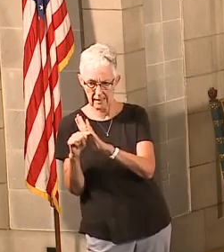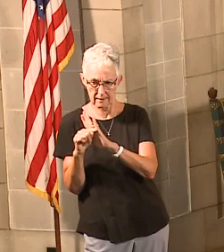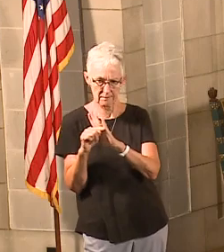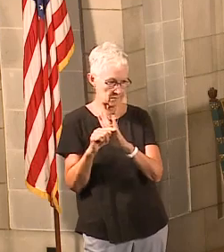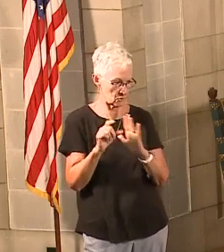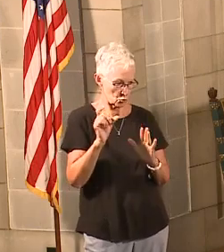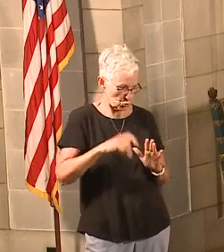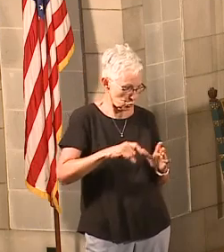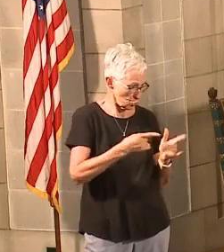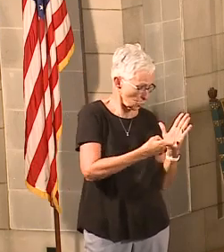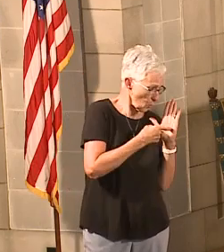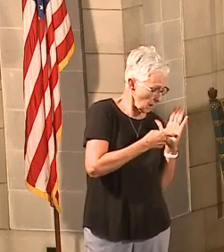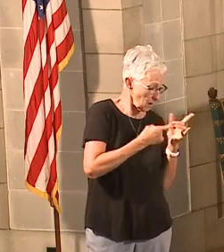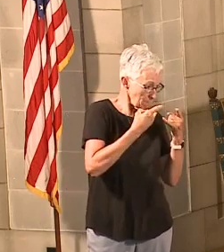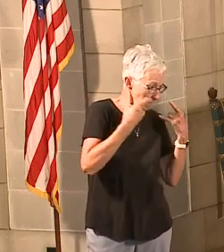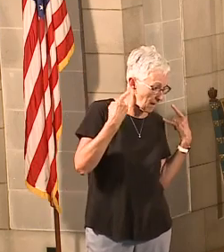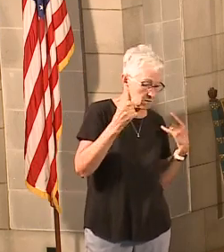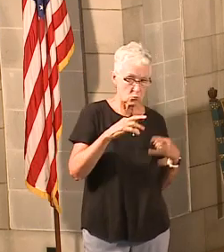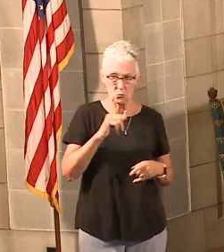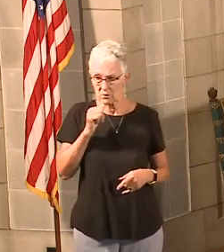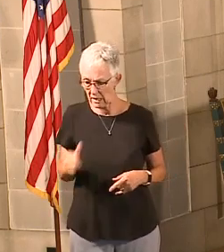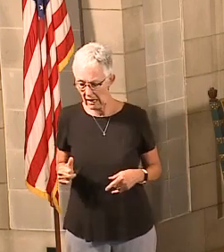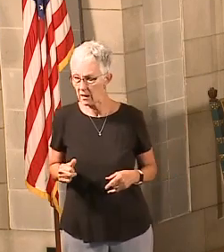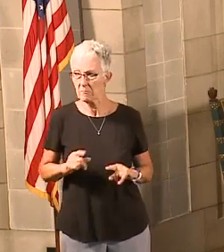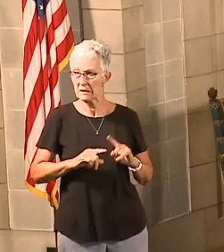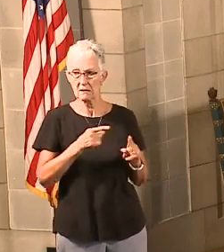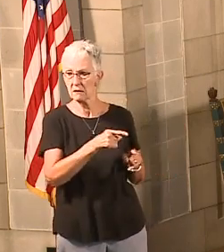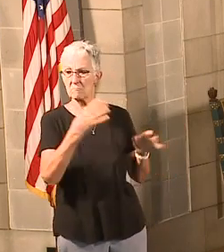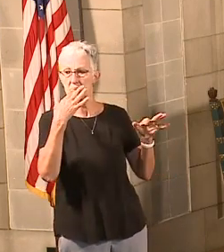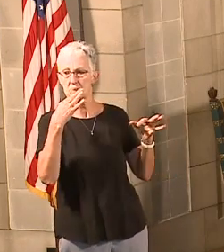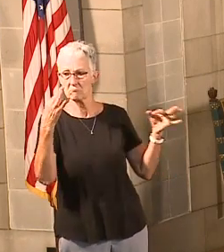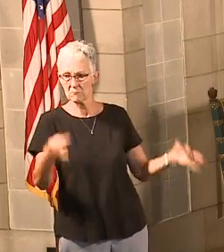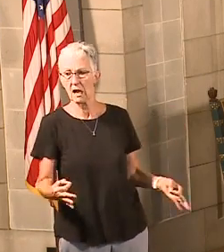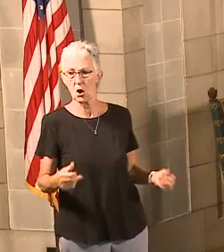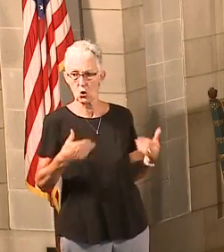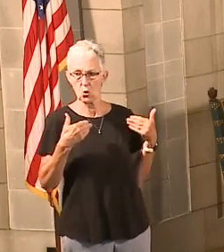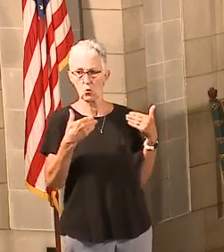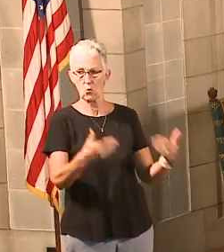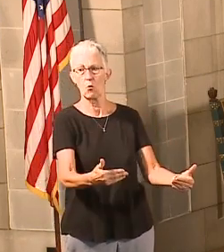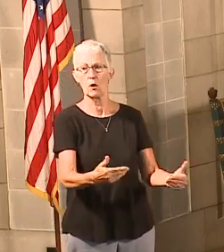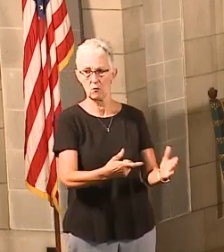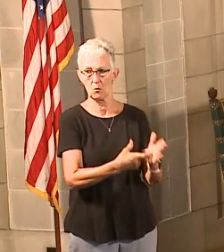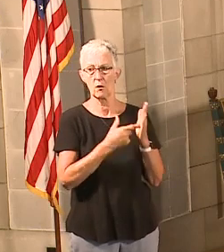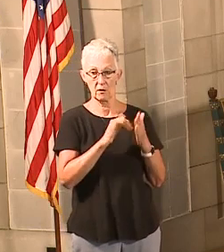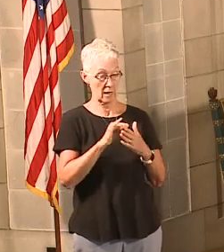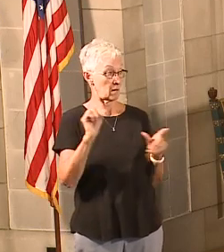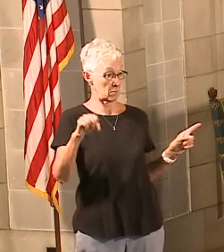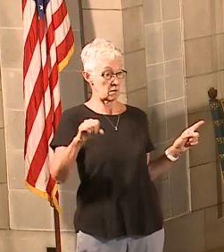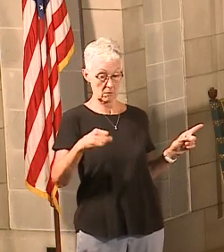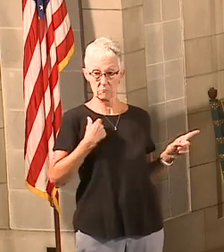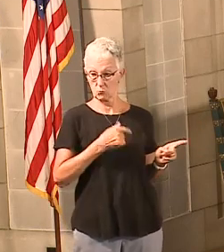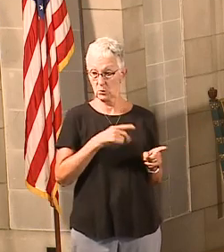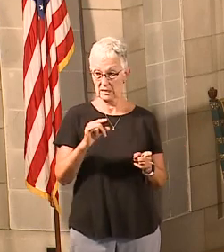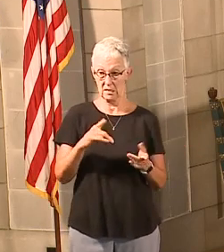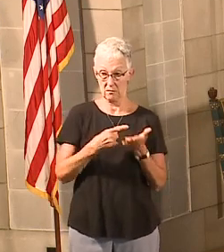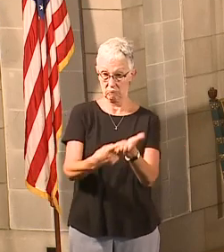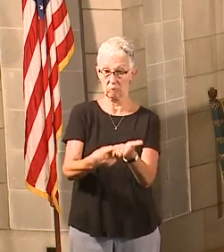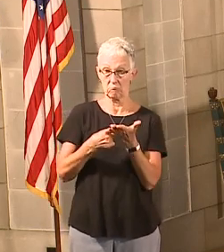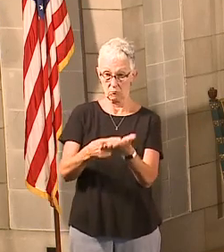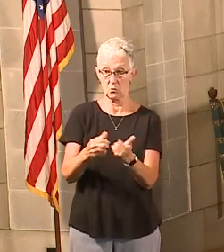And obviously they've decided to go forward with it, but we certainly discussed it. Yeah,